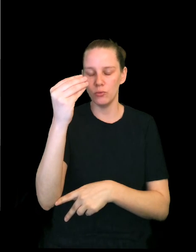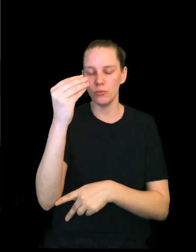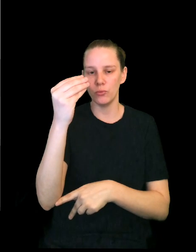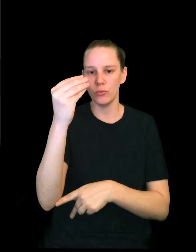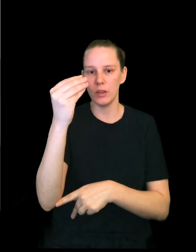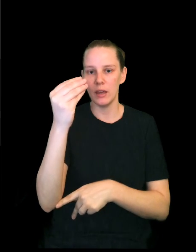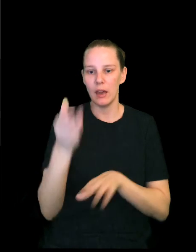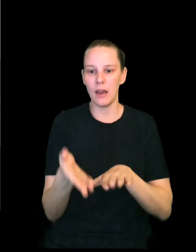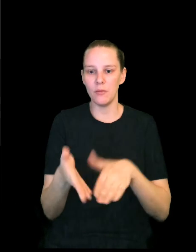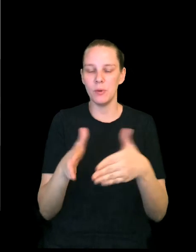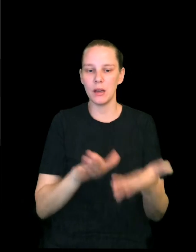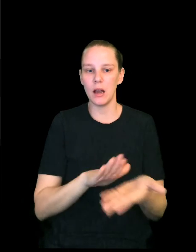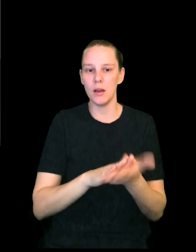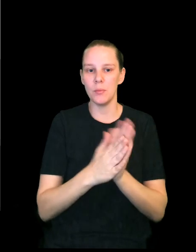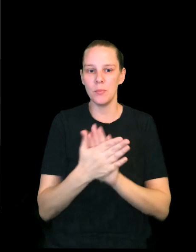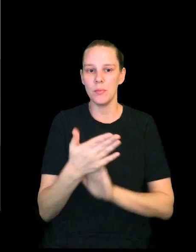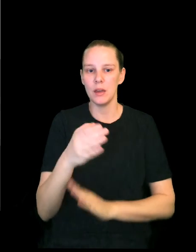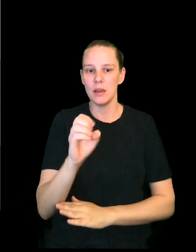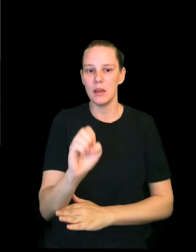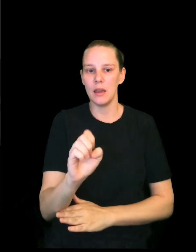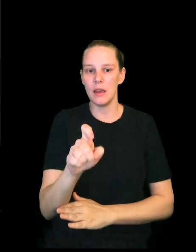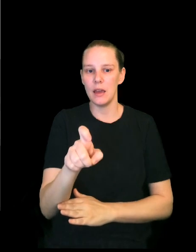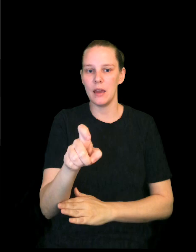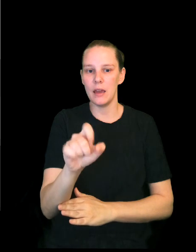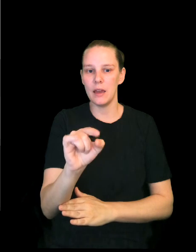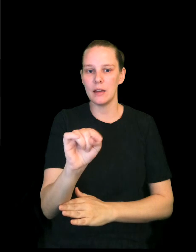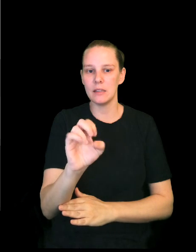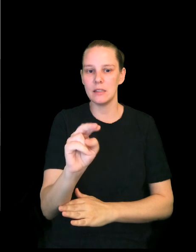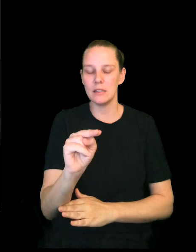rhino, have become